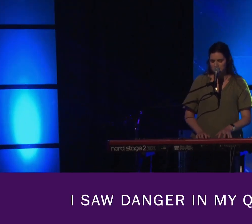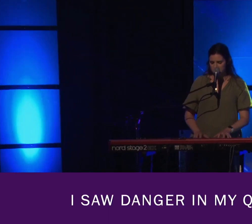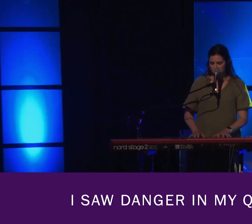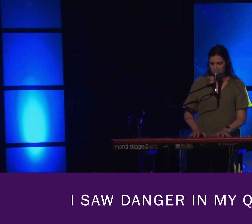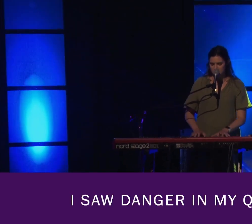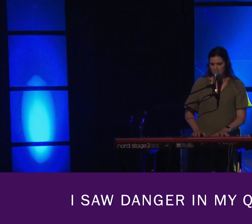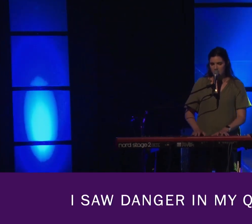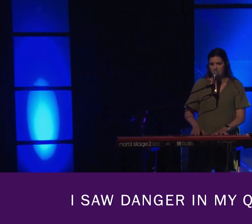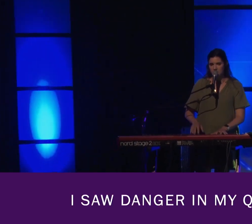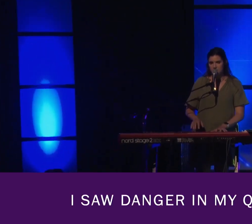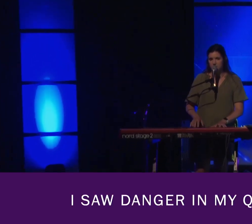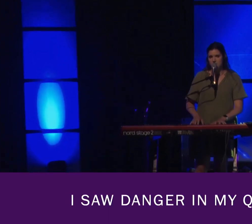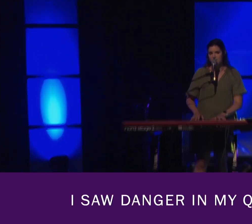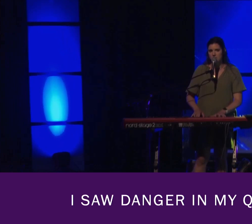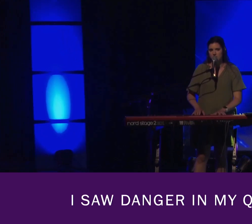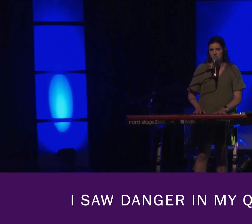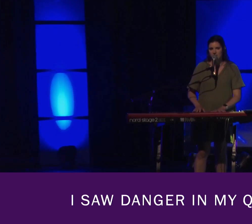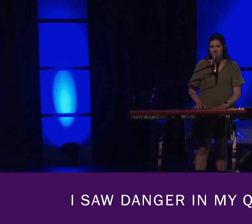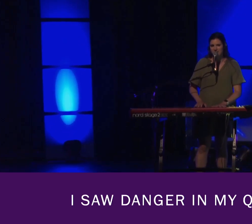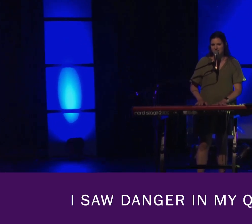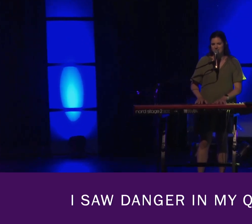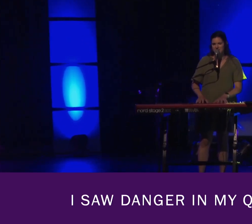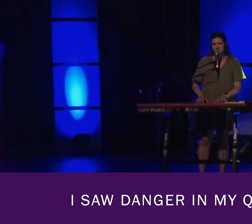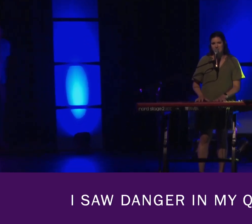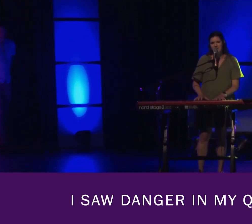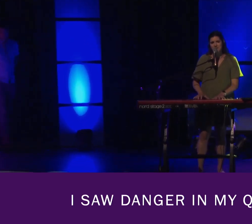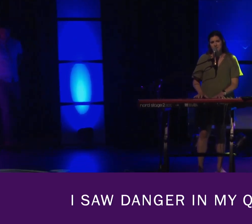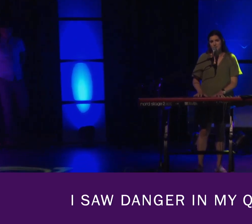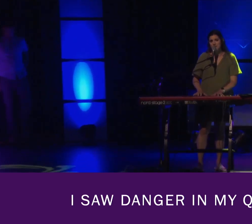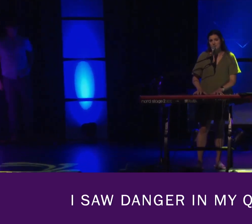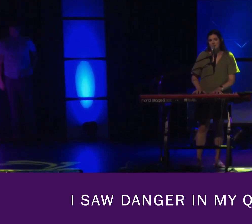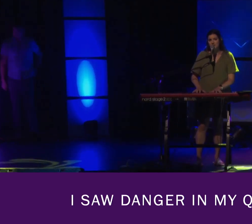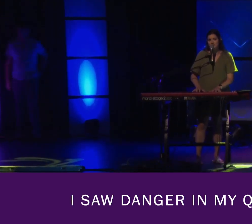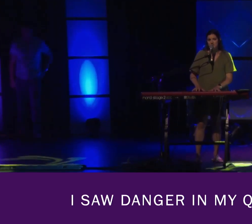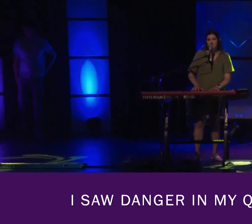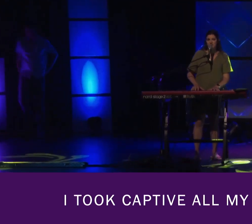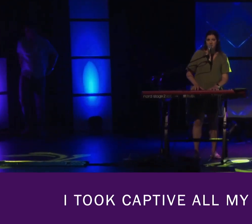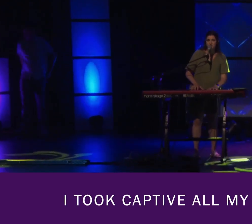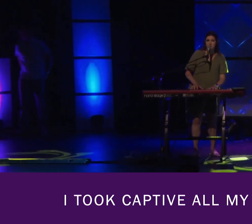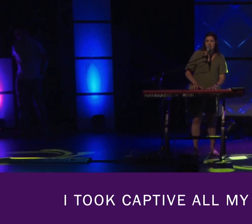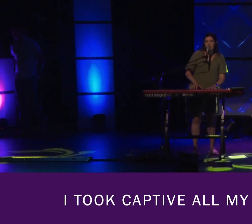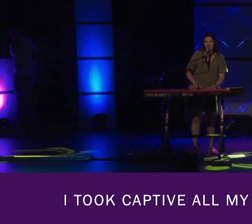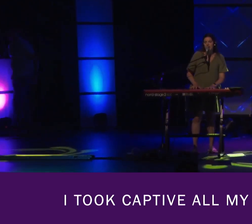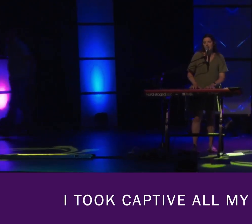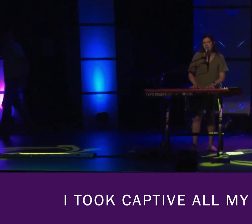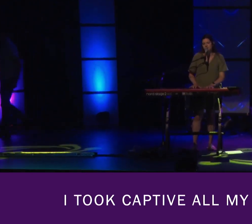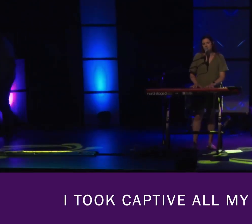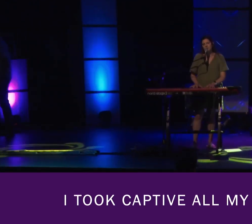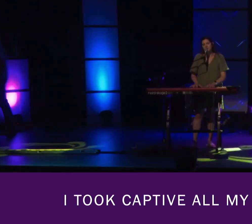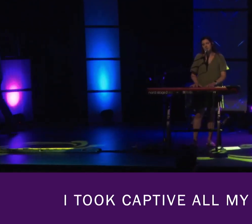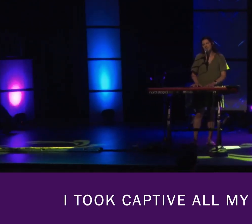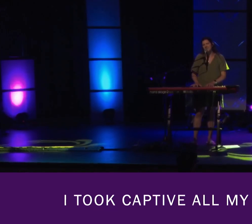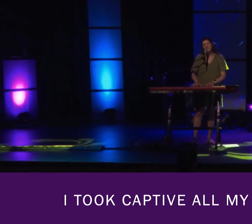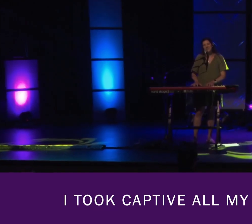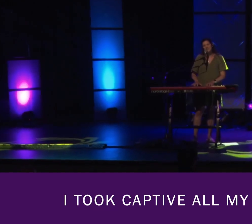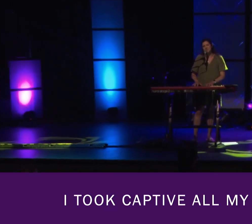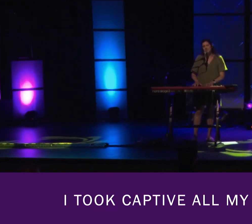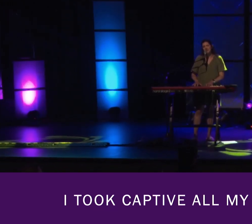I saw danger in my questions. I took